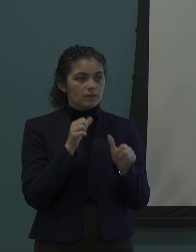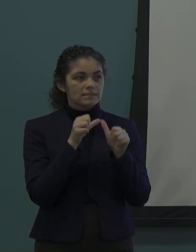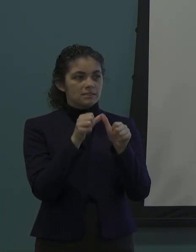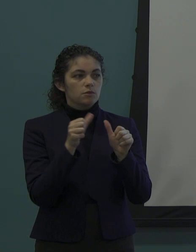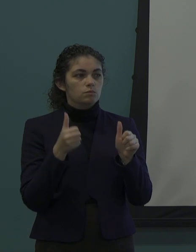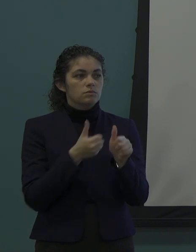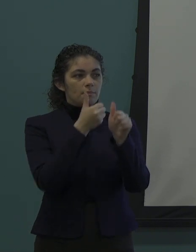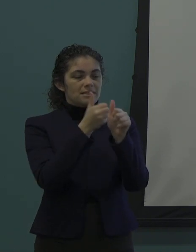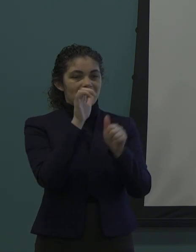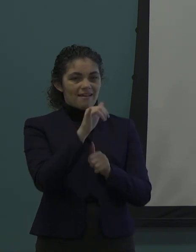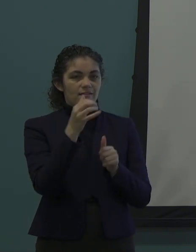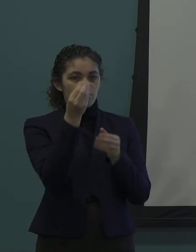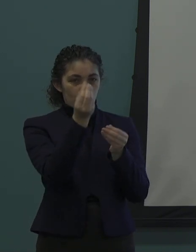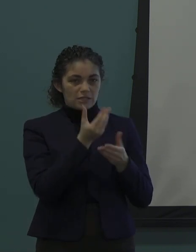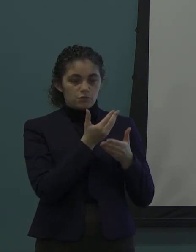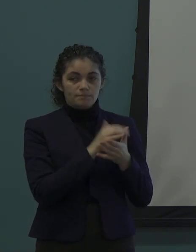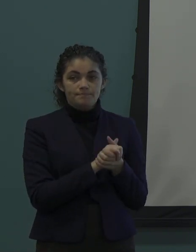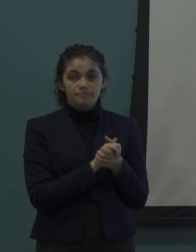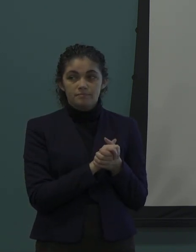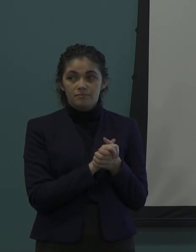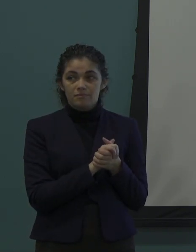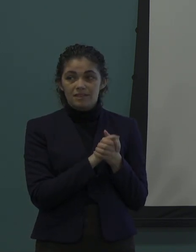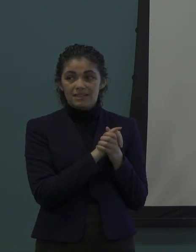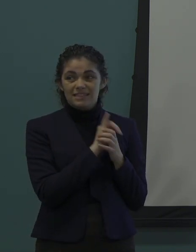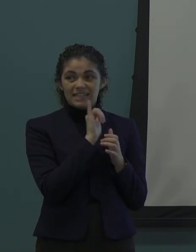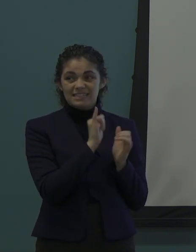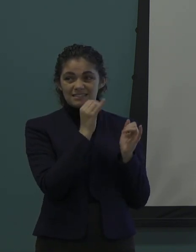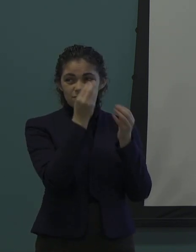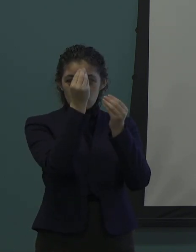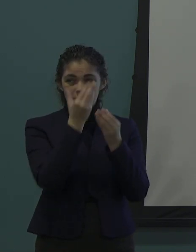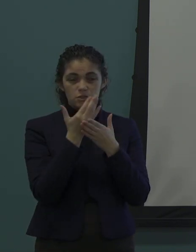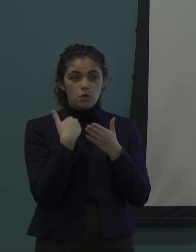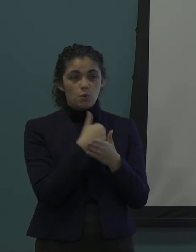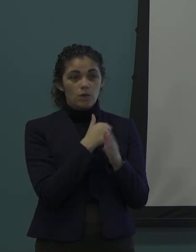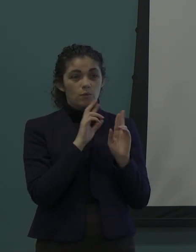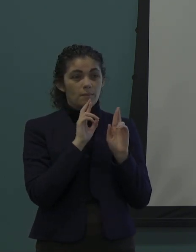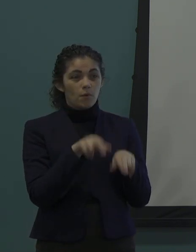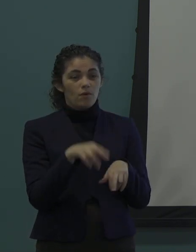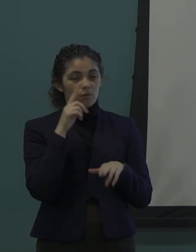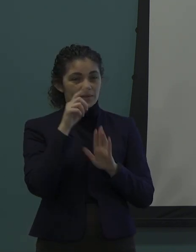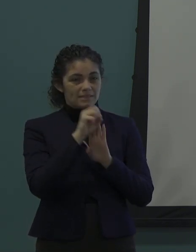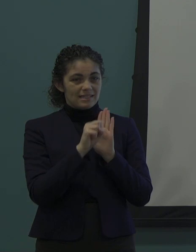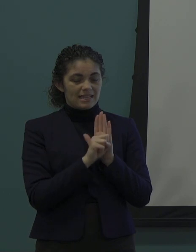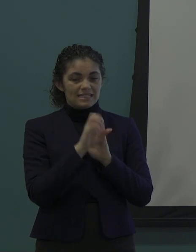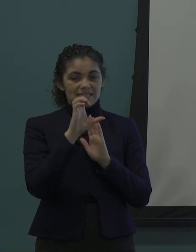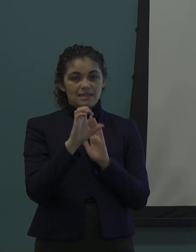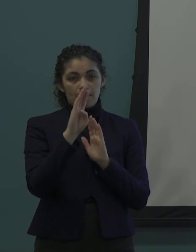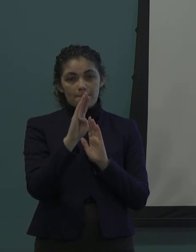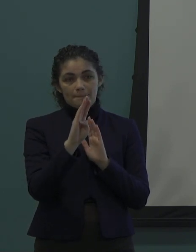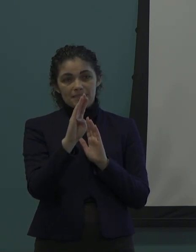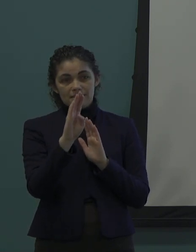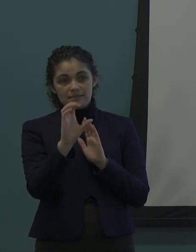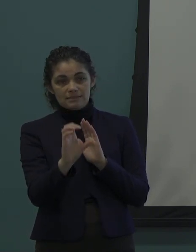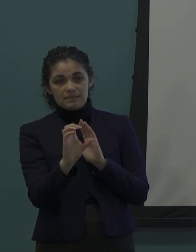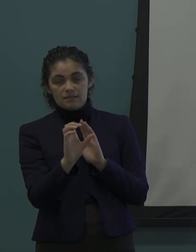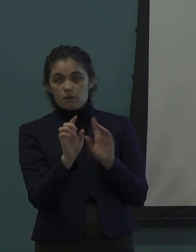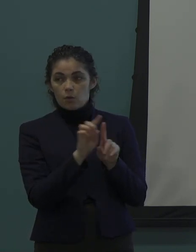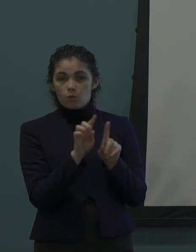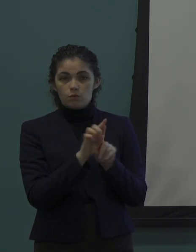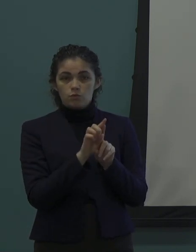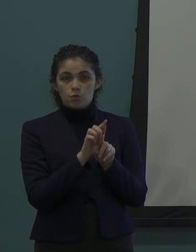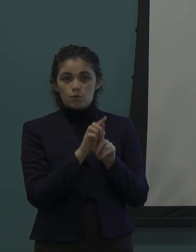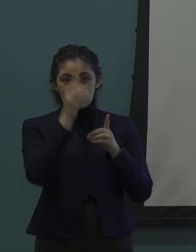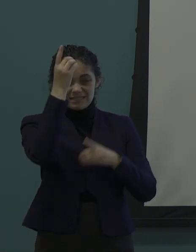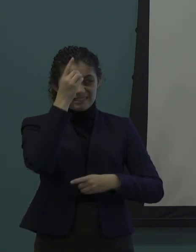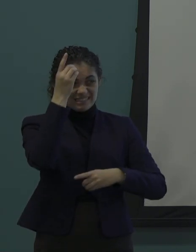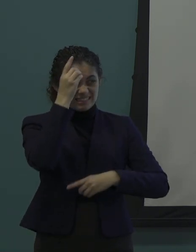to update that information. Those are items of information that we report to the state and the CDC. So our disease investigation